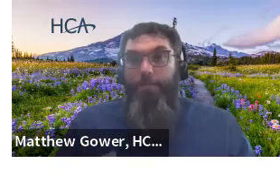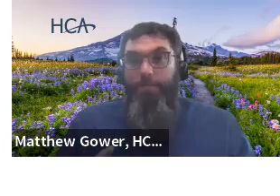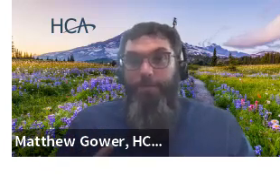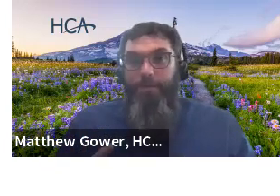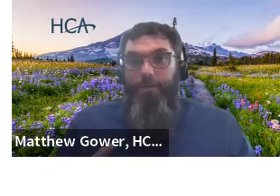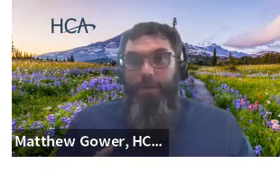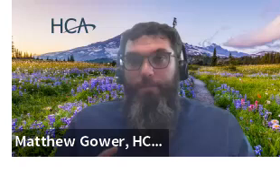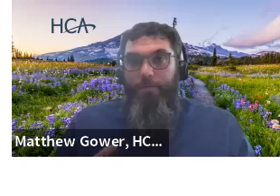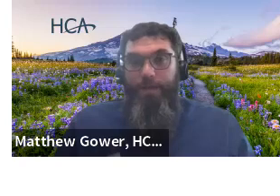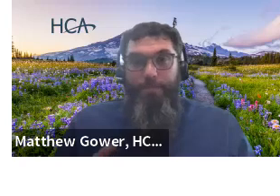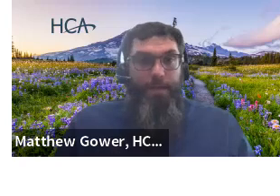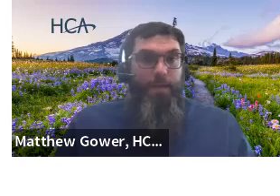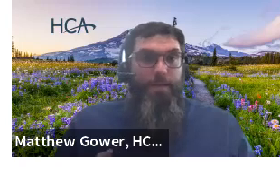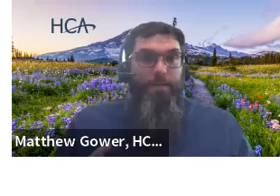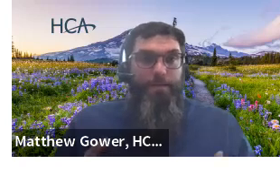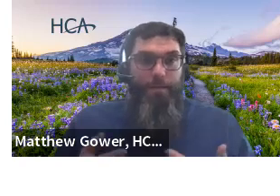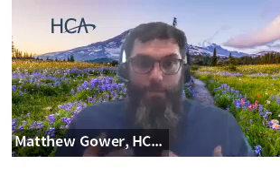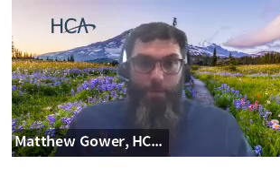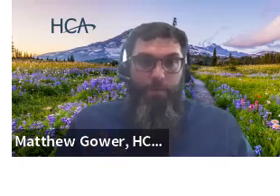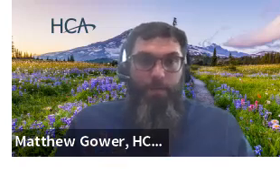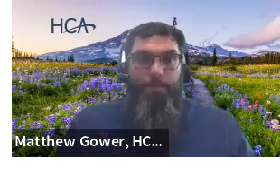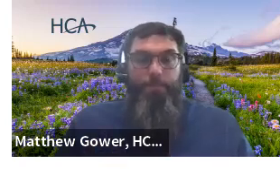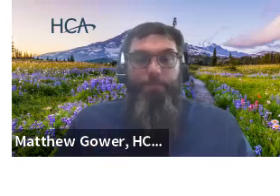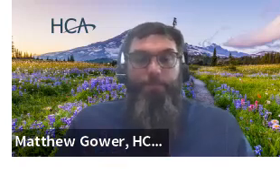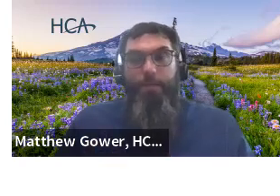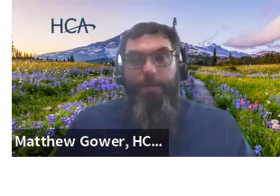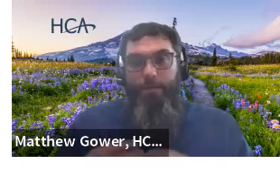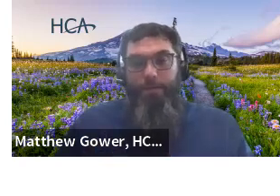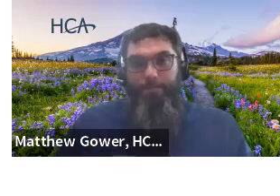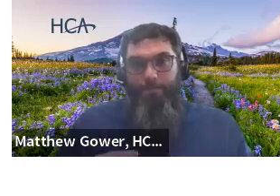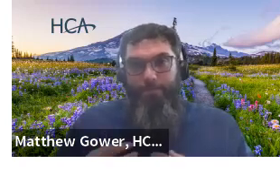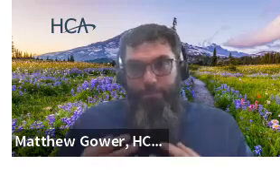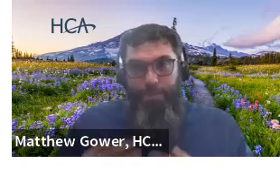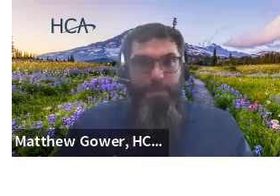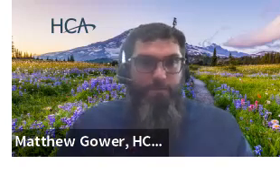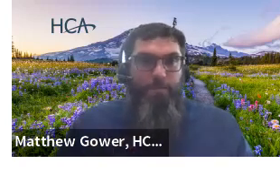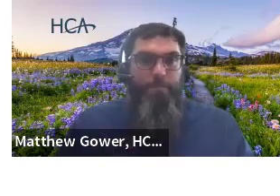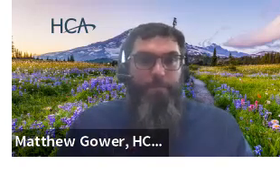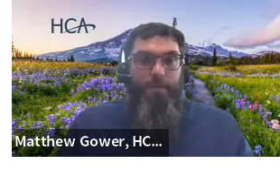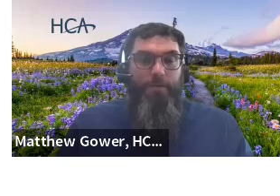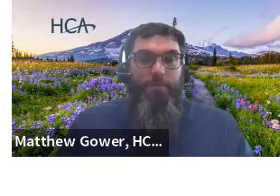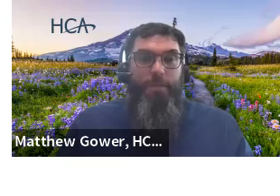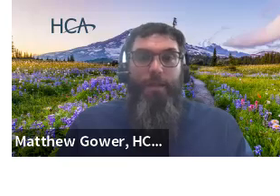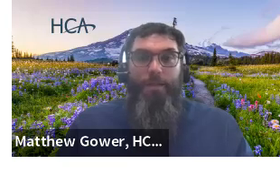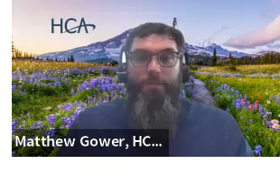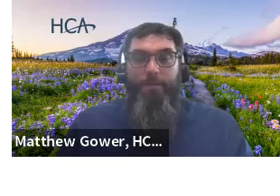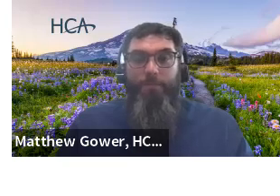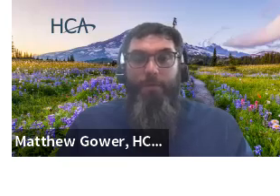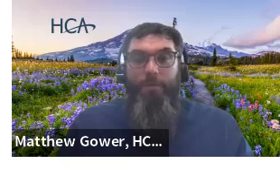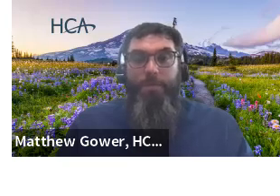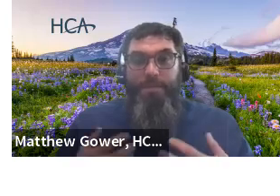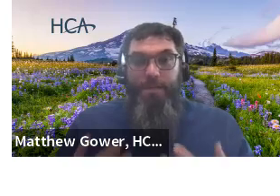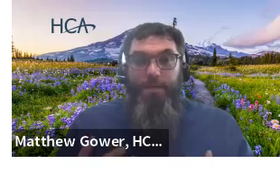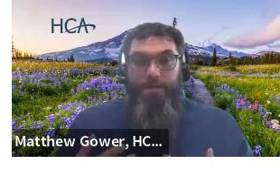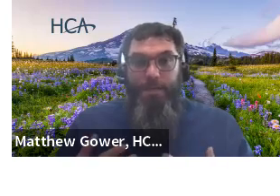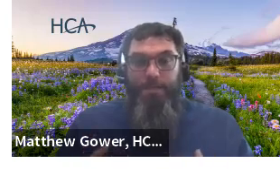law to ensure that we are providing Medicaid appropriately. And then another piece from the federal government that we often